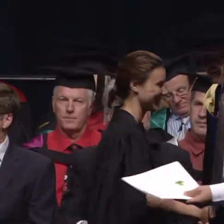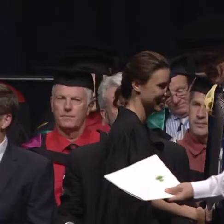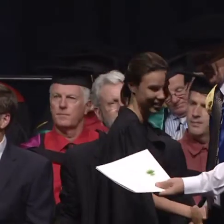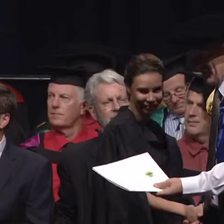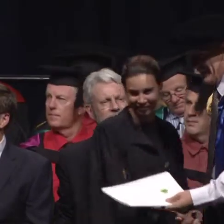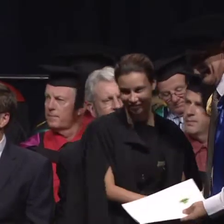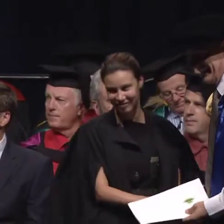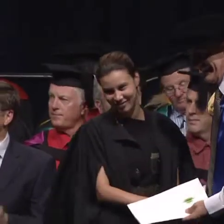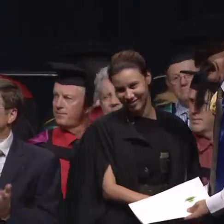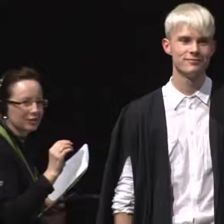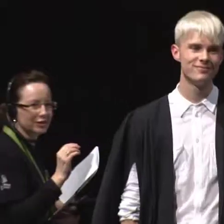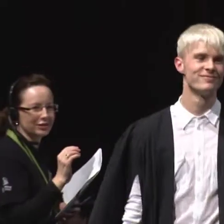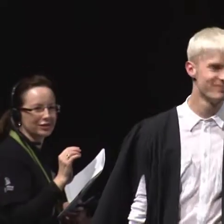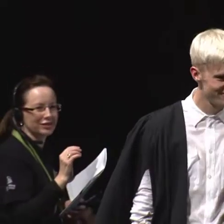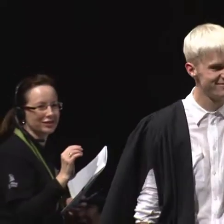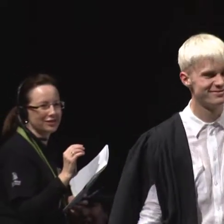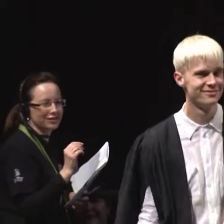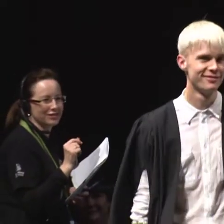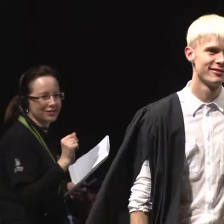Reese Humphreys.